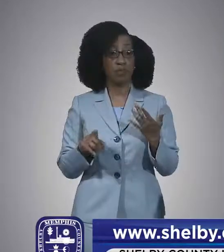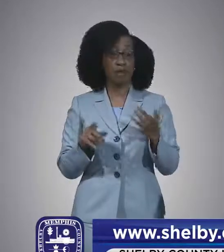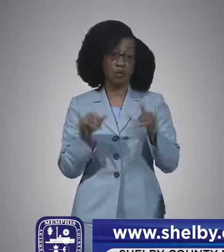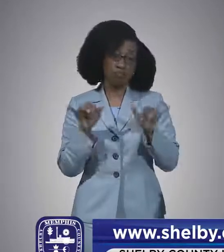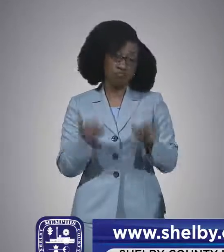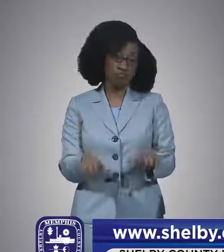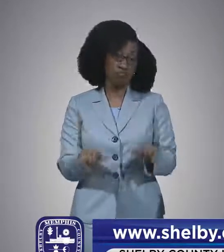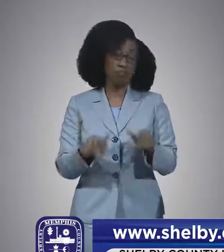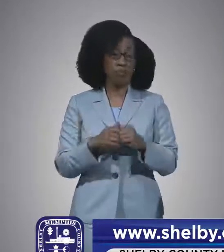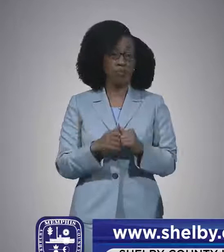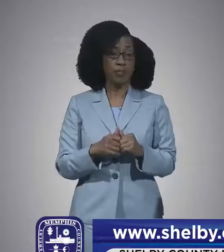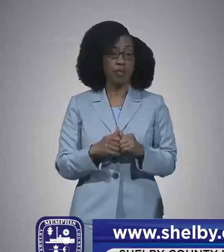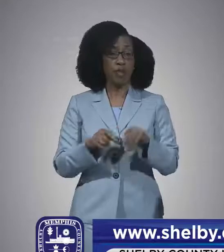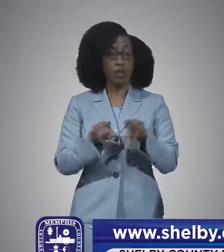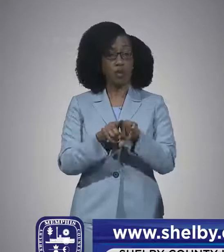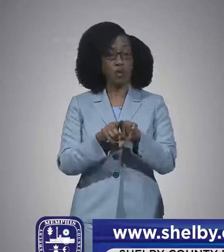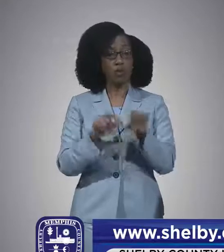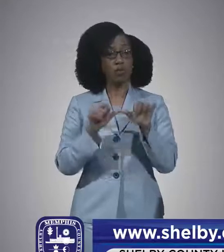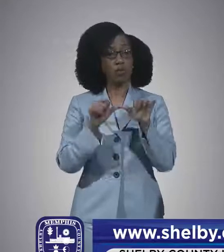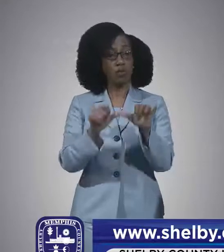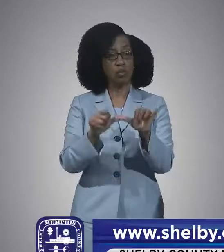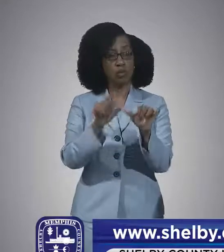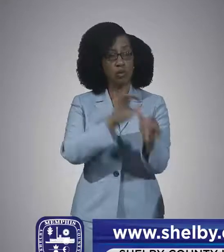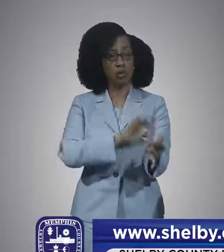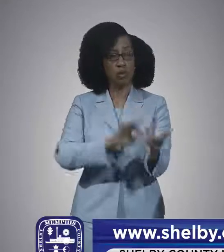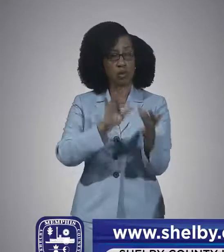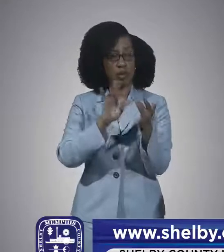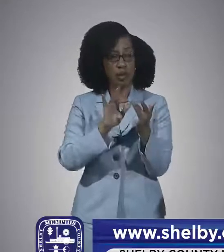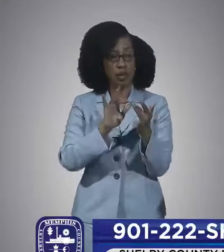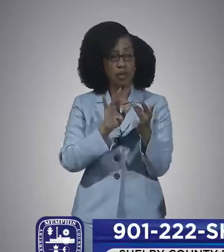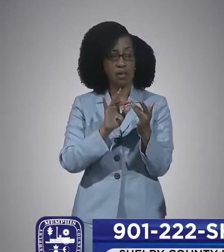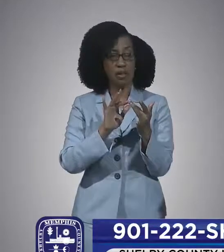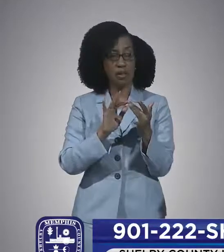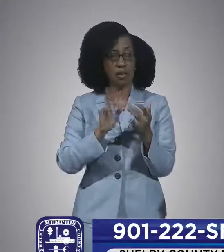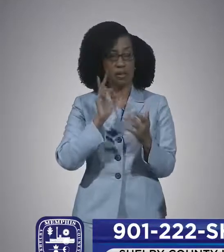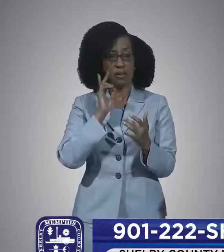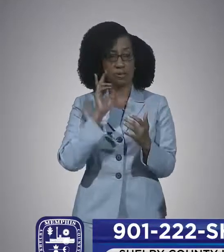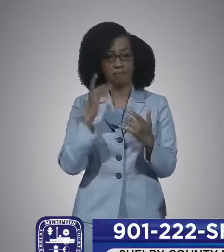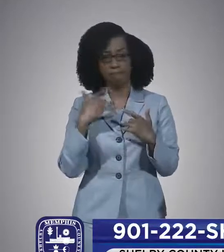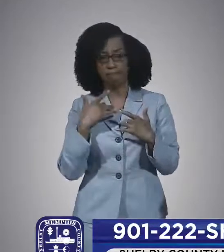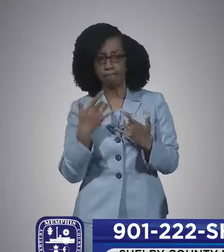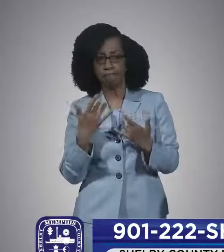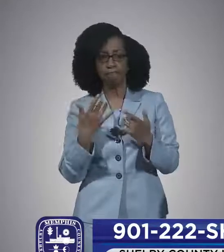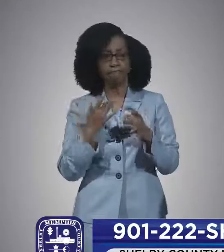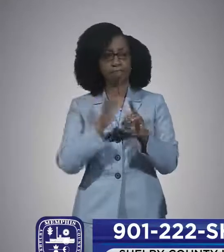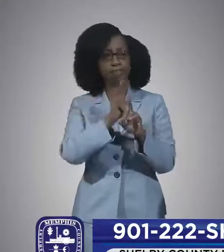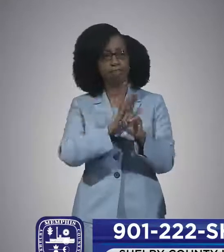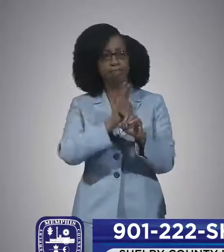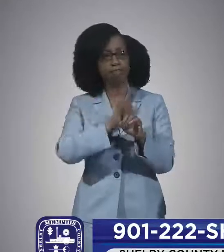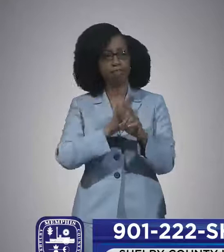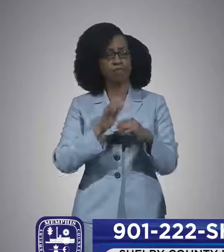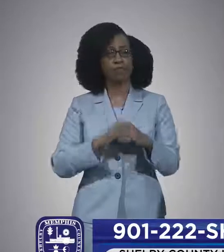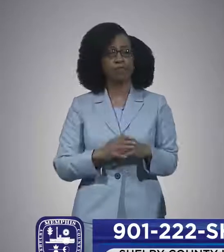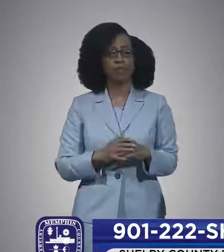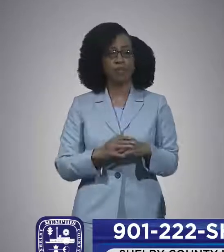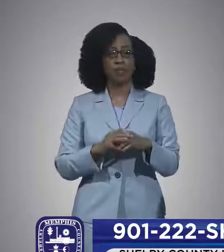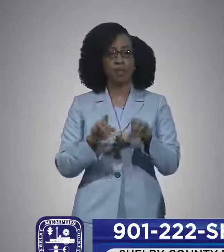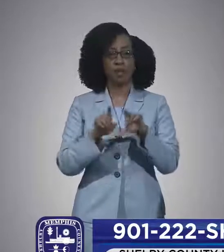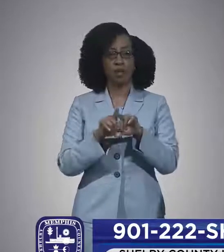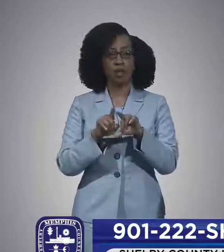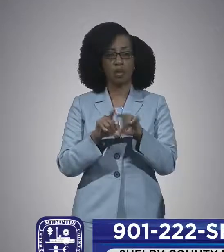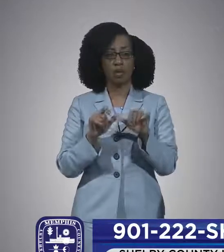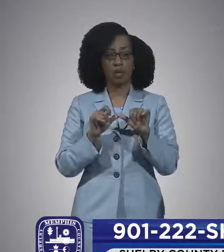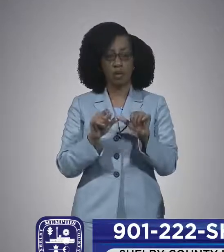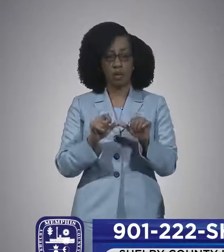that. We continue to contact cases, and we continue to maintain contact tracing